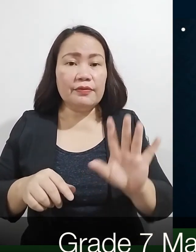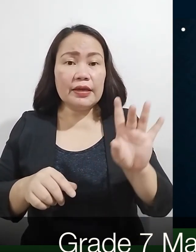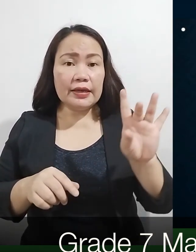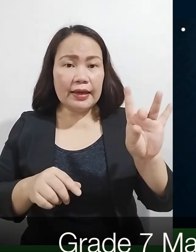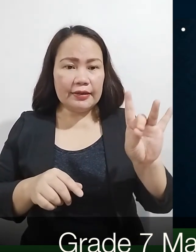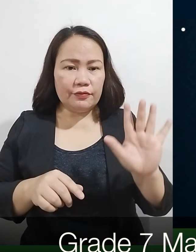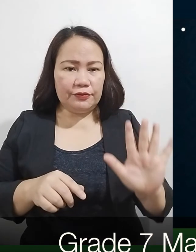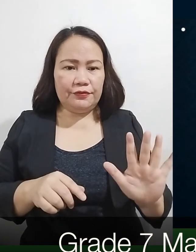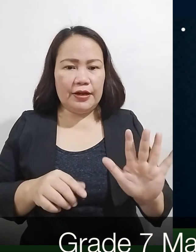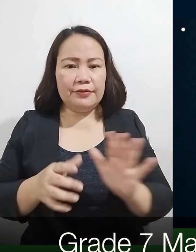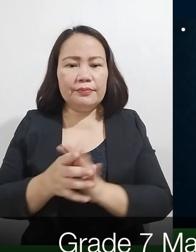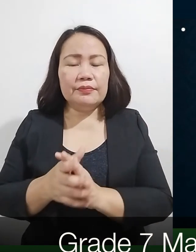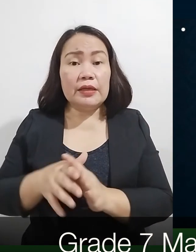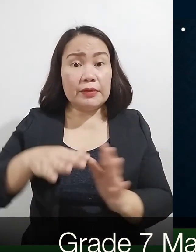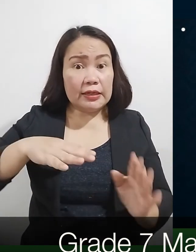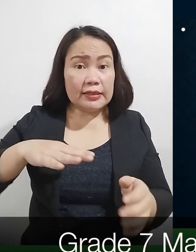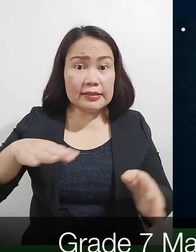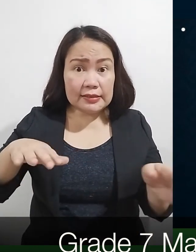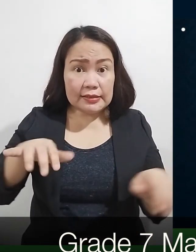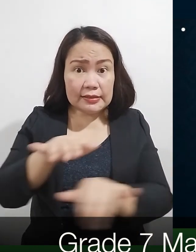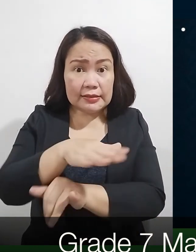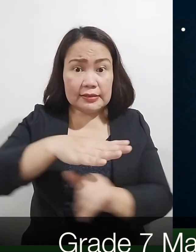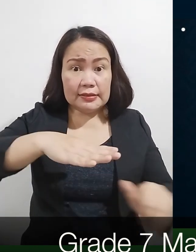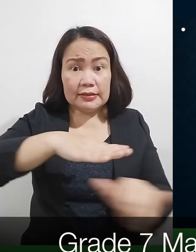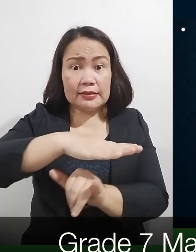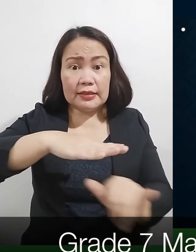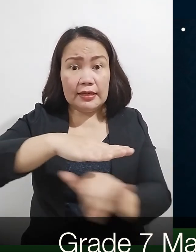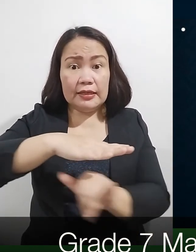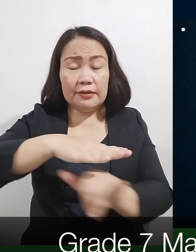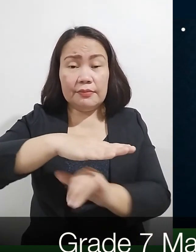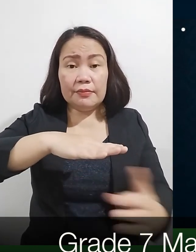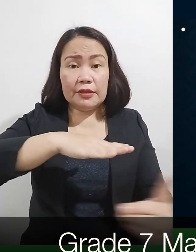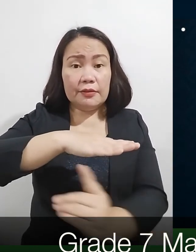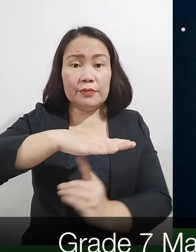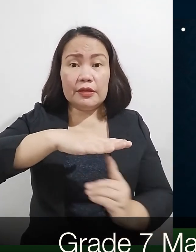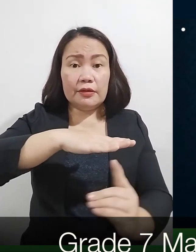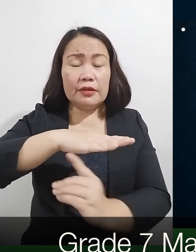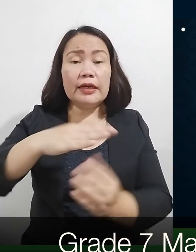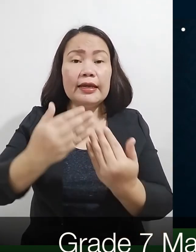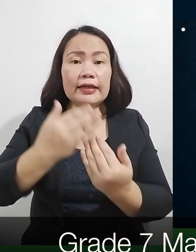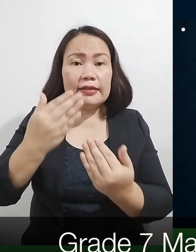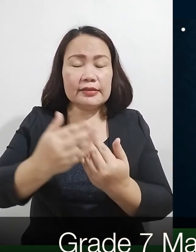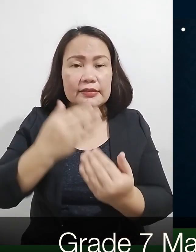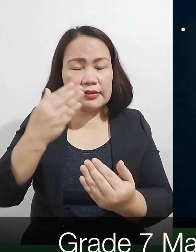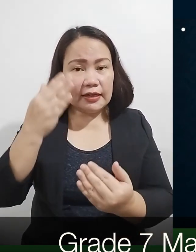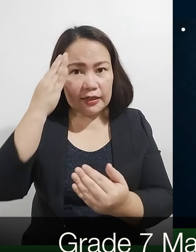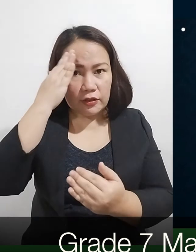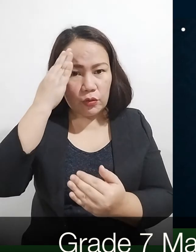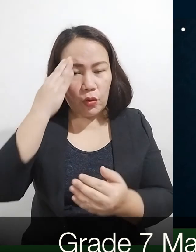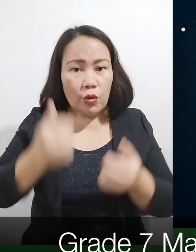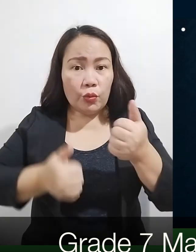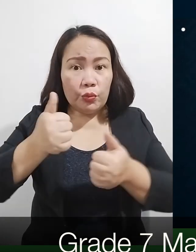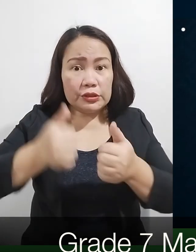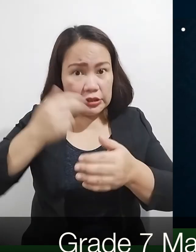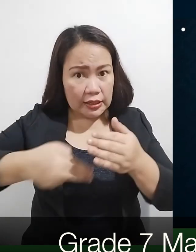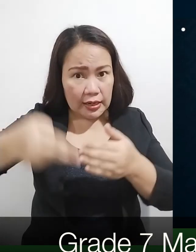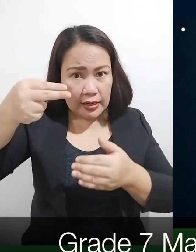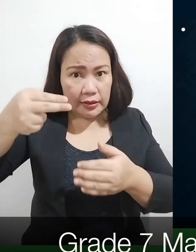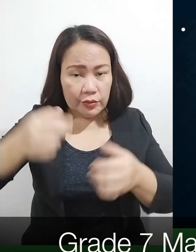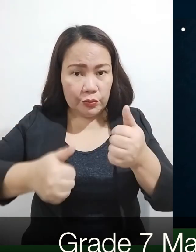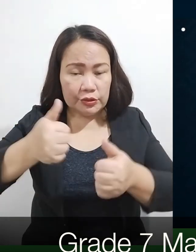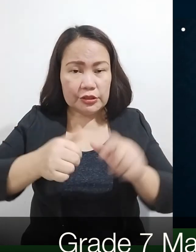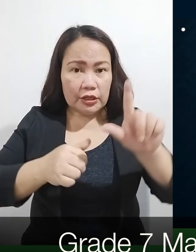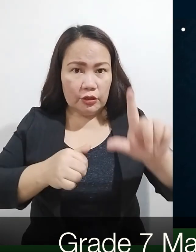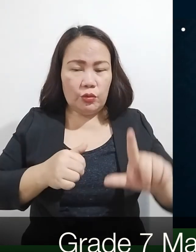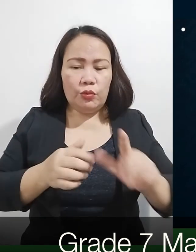ang pinakamataas. Kasi kapag pare-pareho ang denominator natin, madaling makikita. The bigger the numerator, the higher